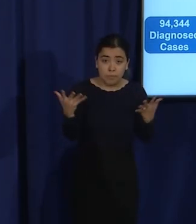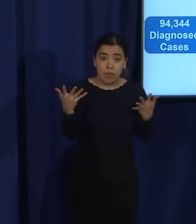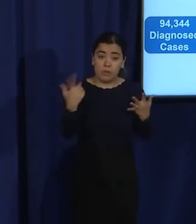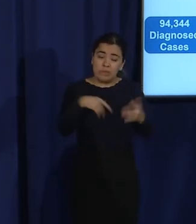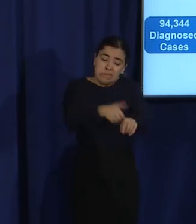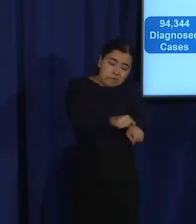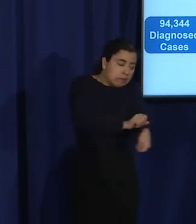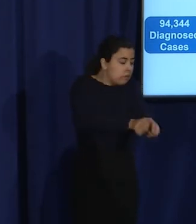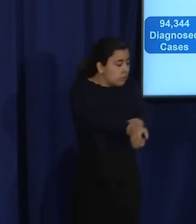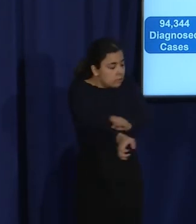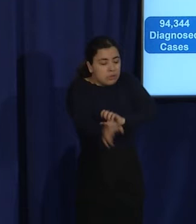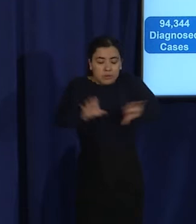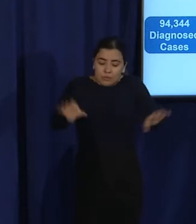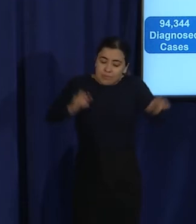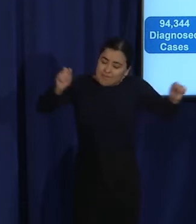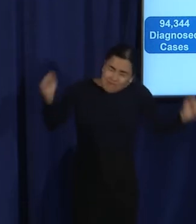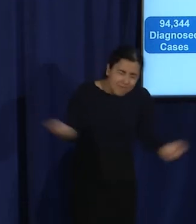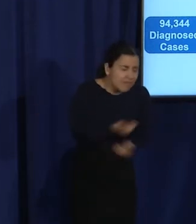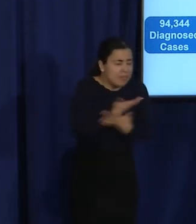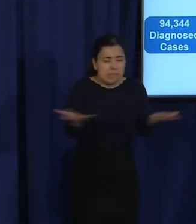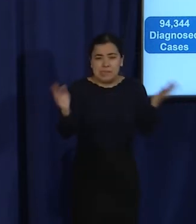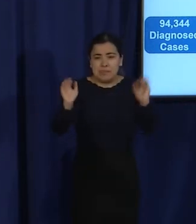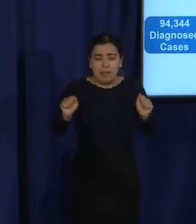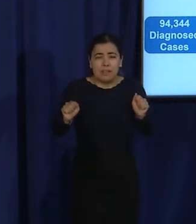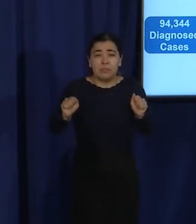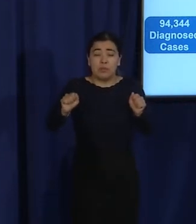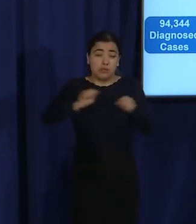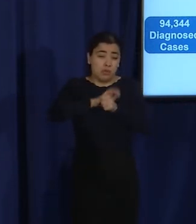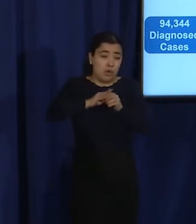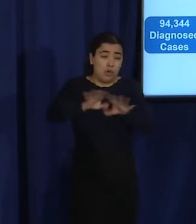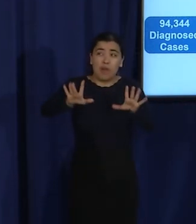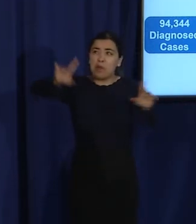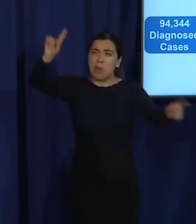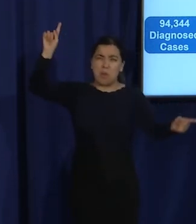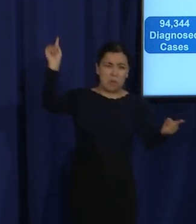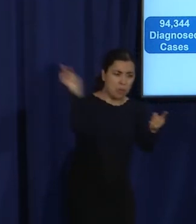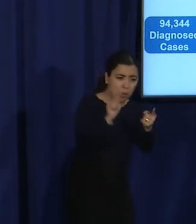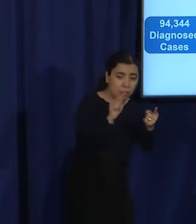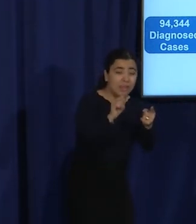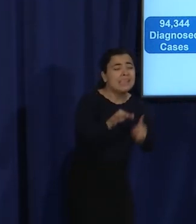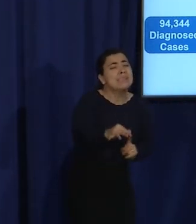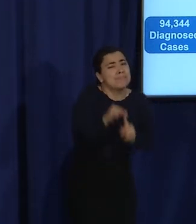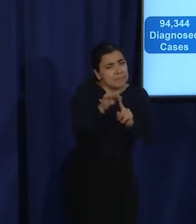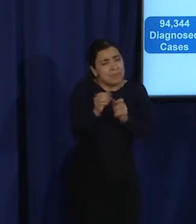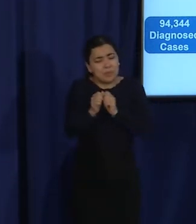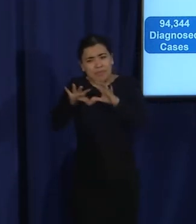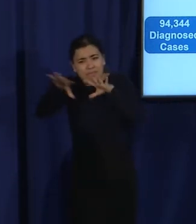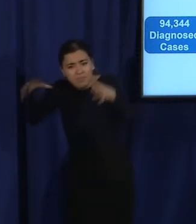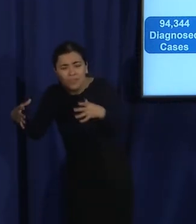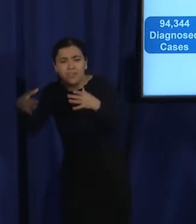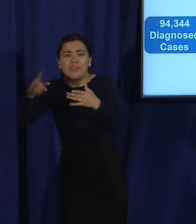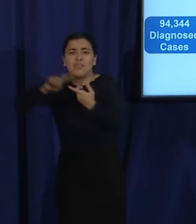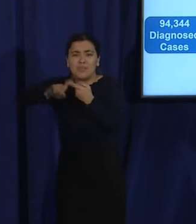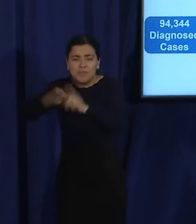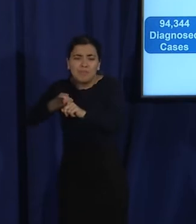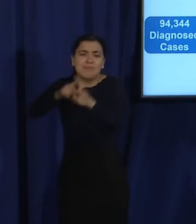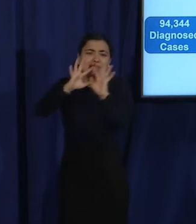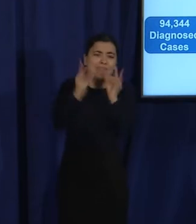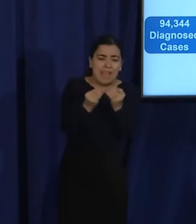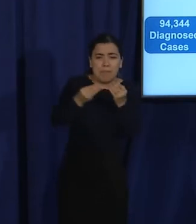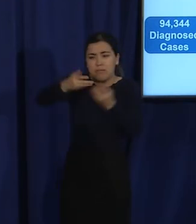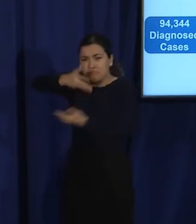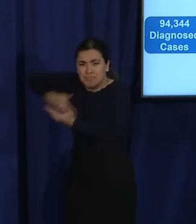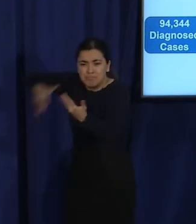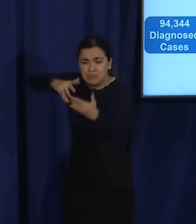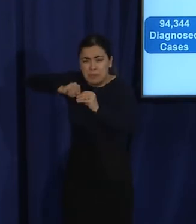to stop the spread, especially when we're gathering with friends and family, which is still the main way that our spread is